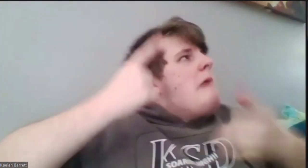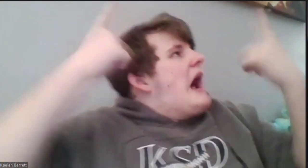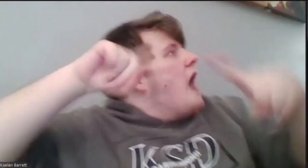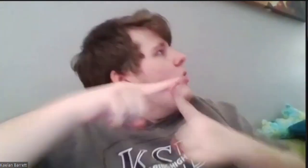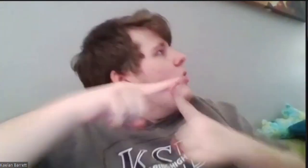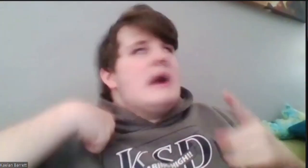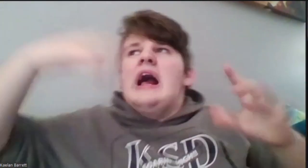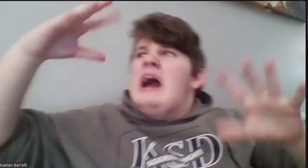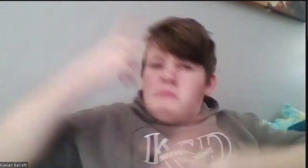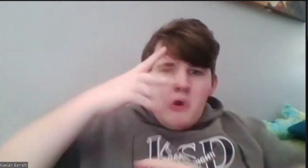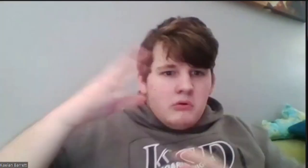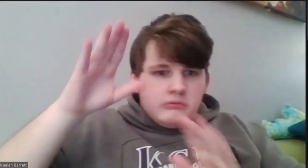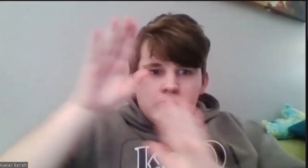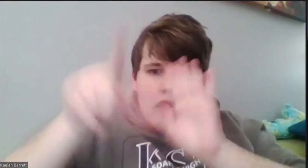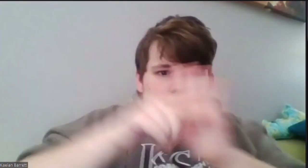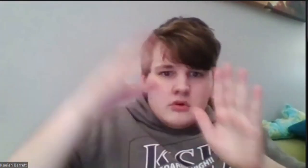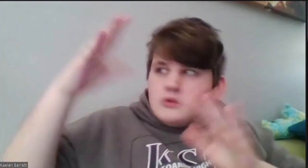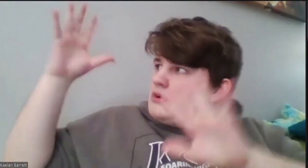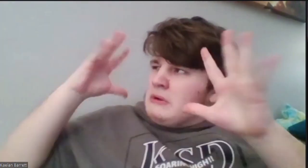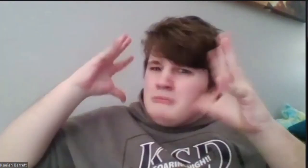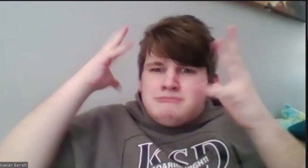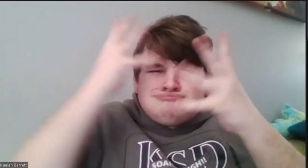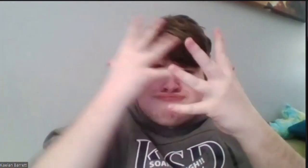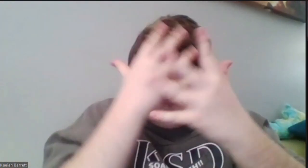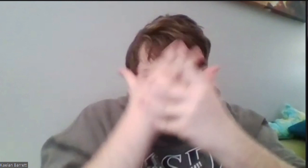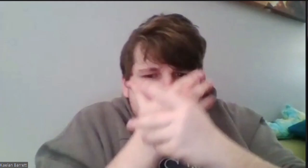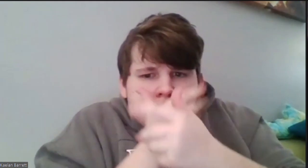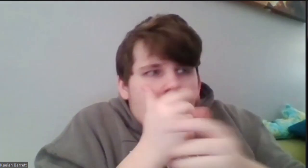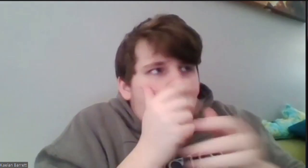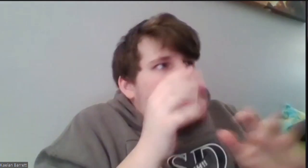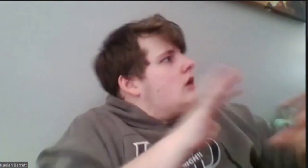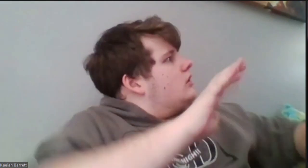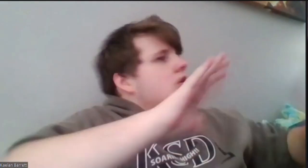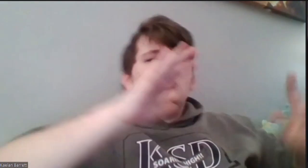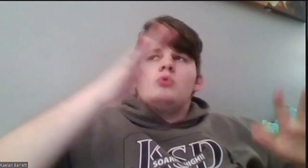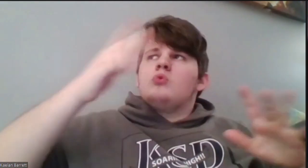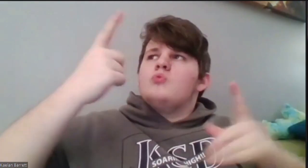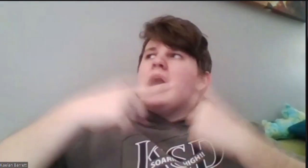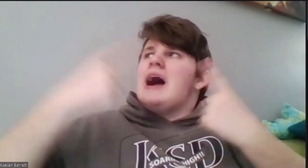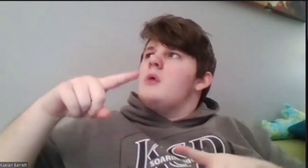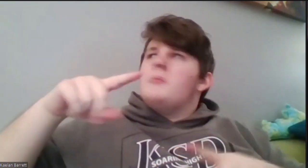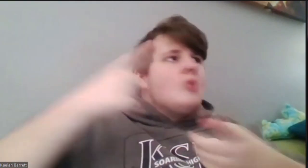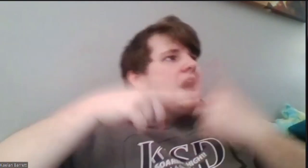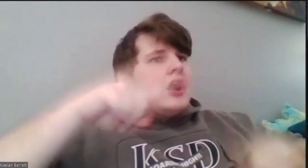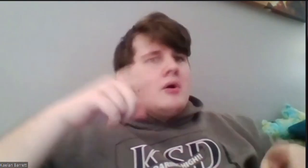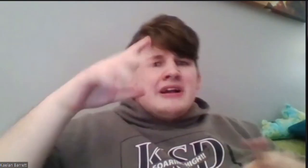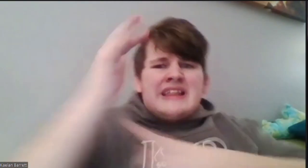dark out. What happens? What's happening to me? And here, the whole scene changed. Everything's changing. Wait,